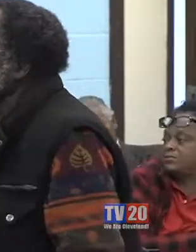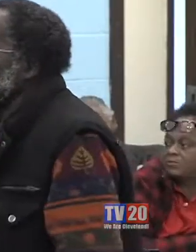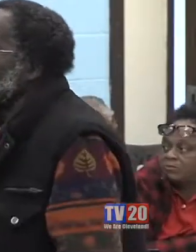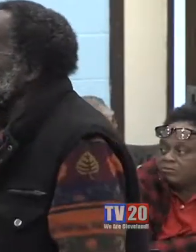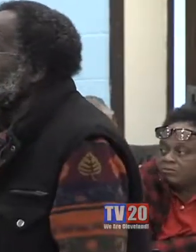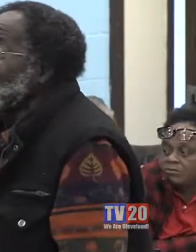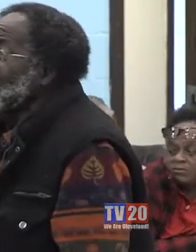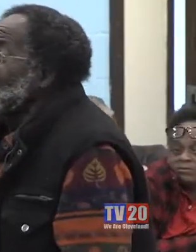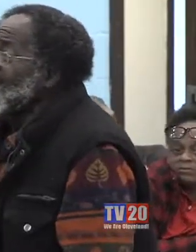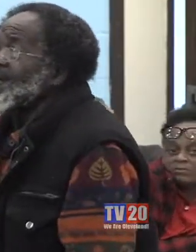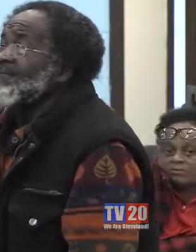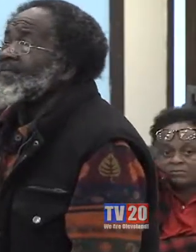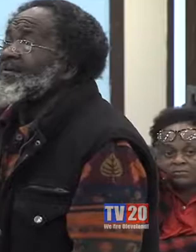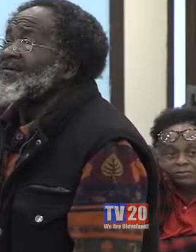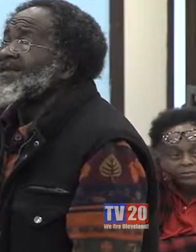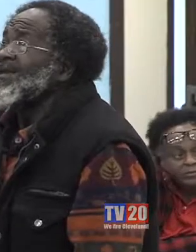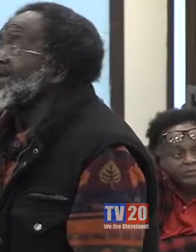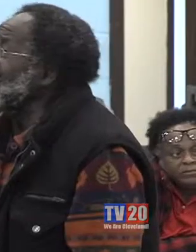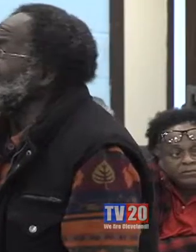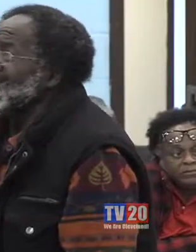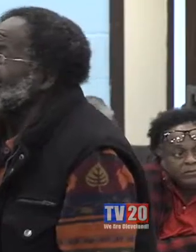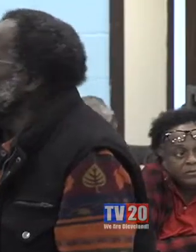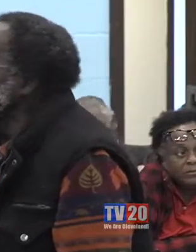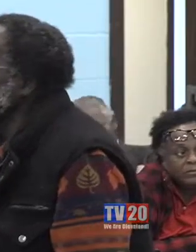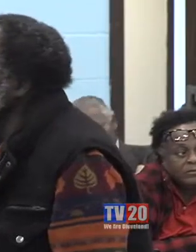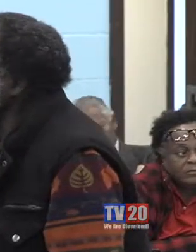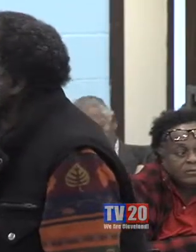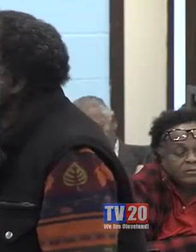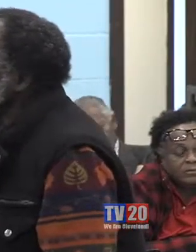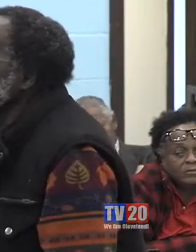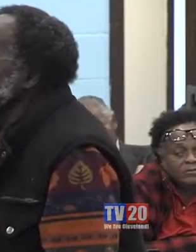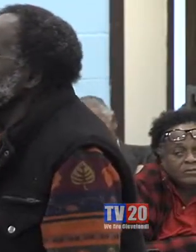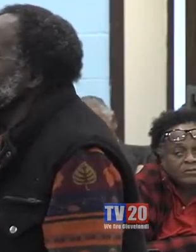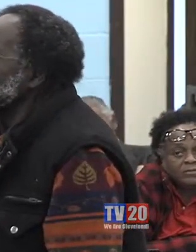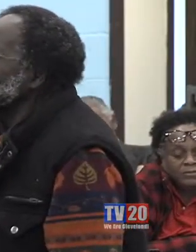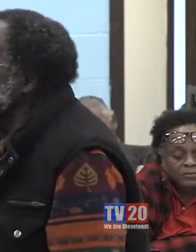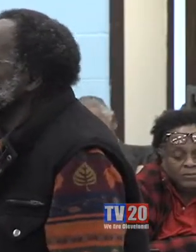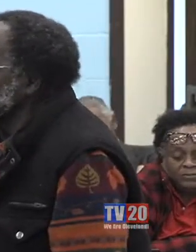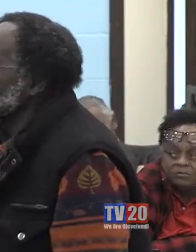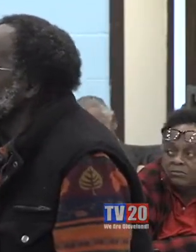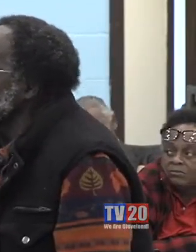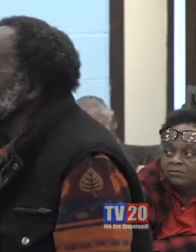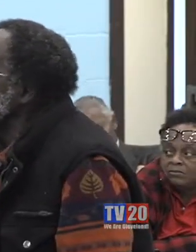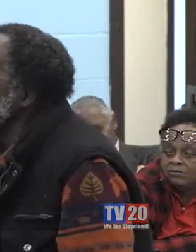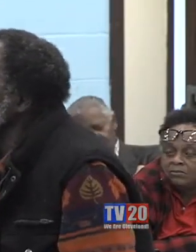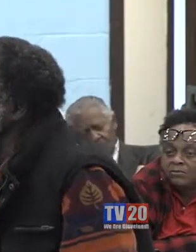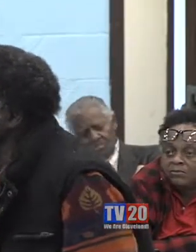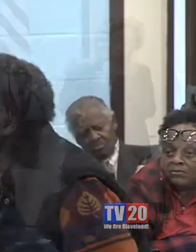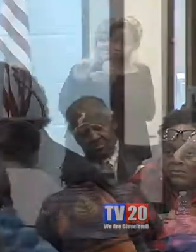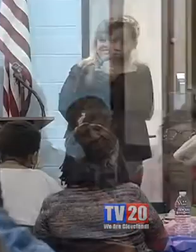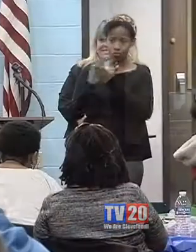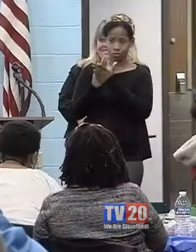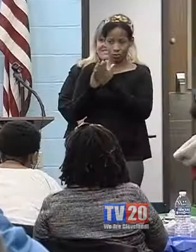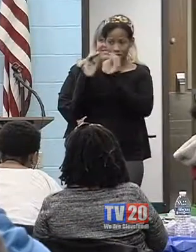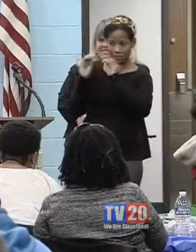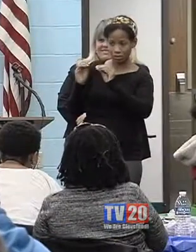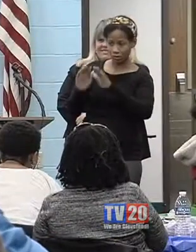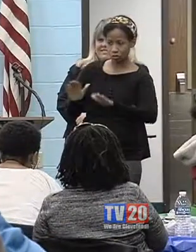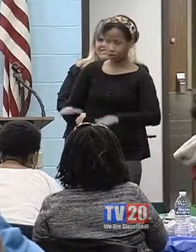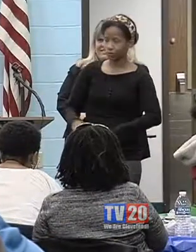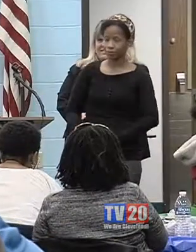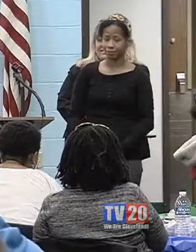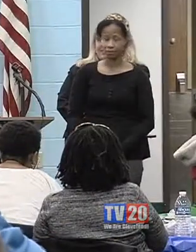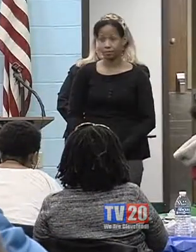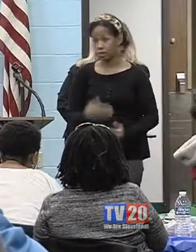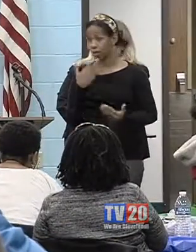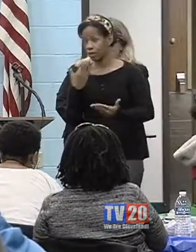down on the board here is essential. Is essential.